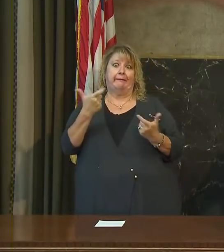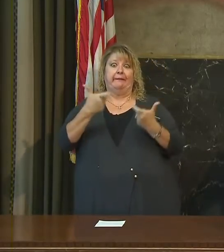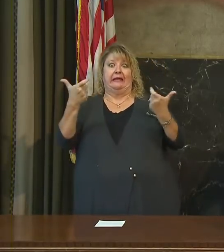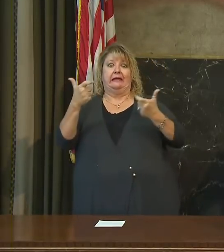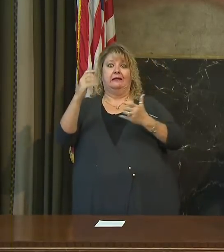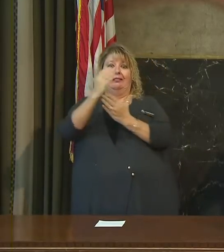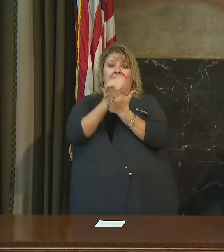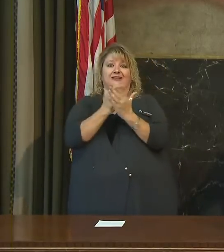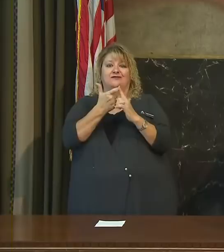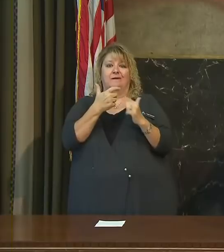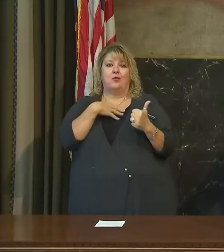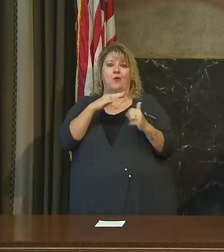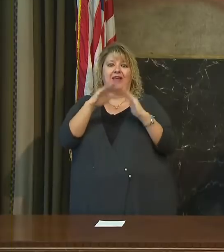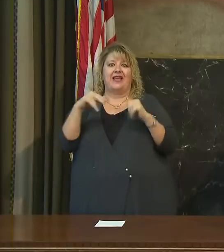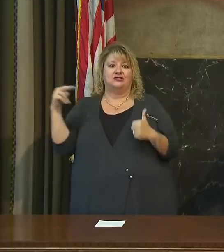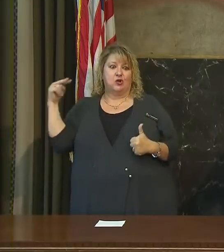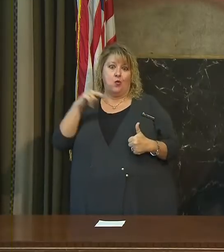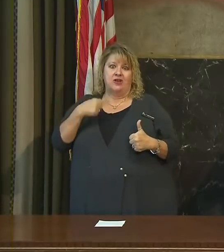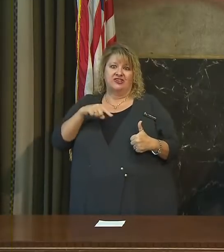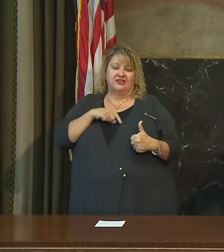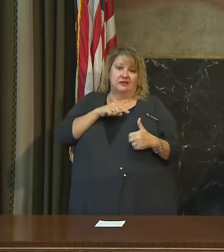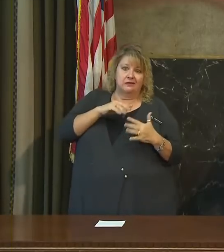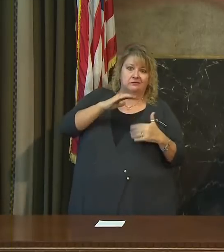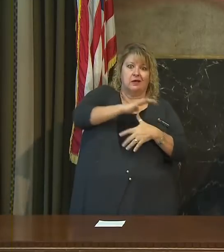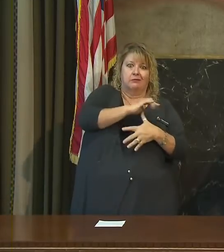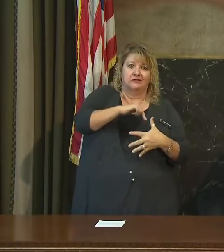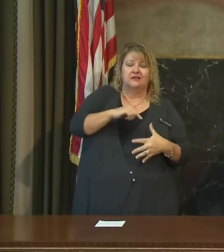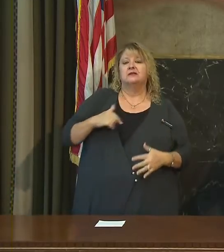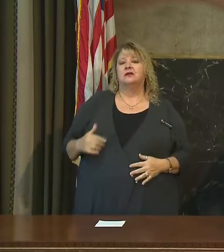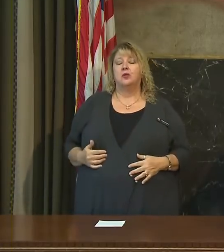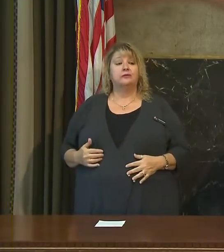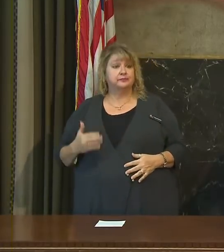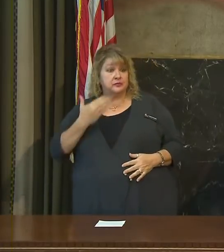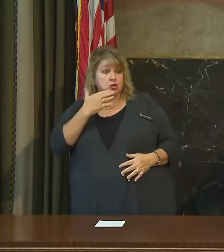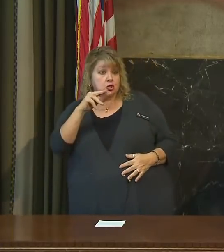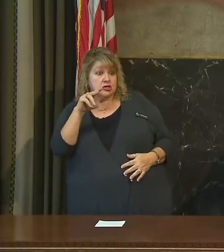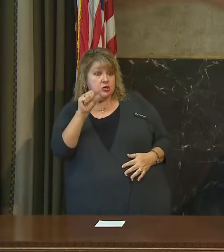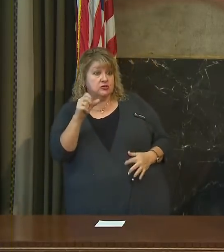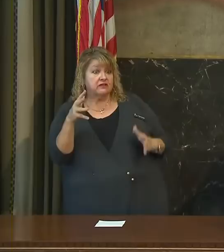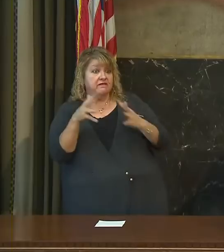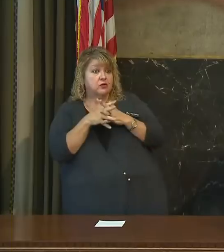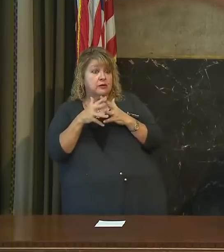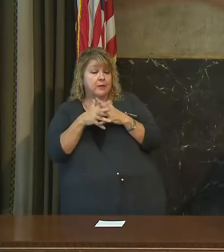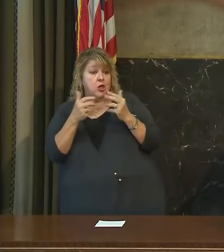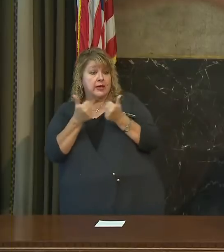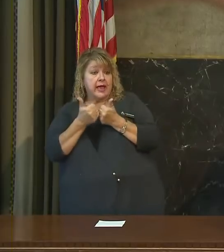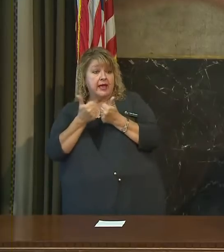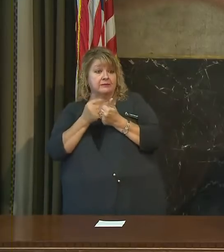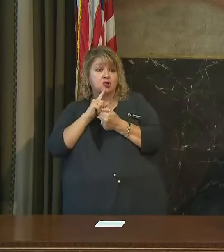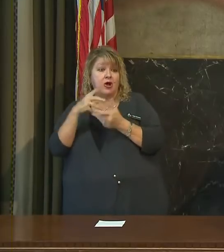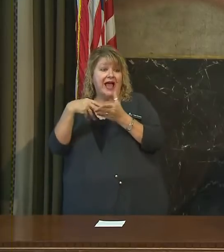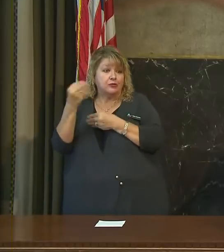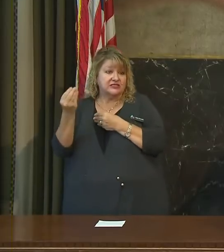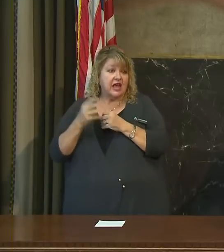know, the good news is that those football games are